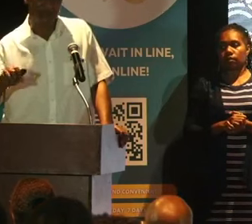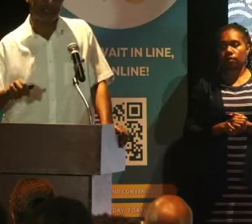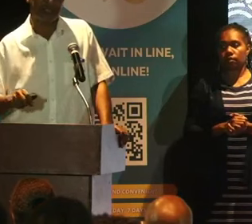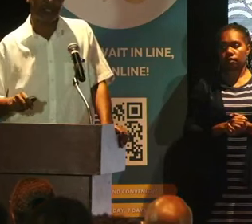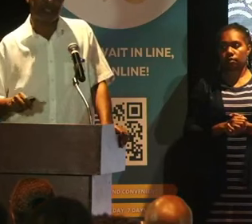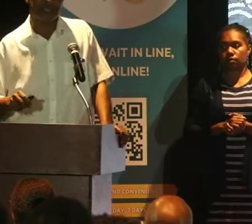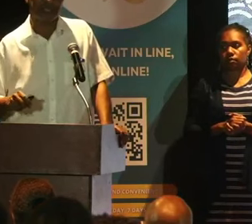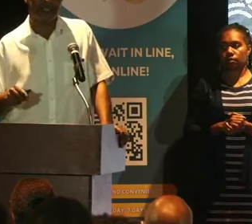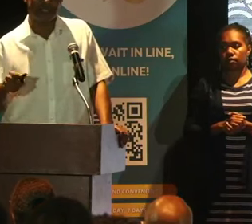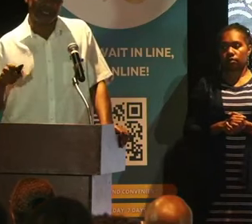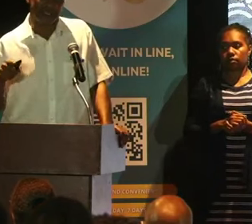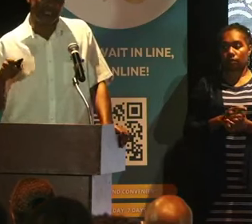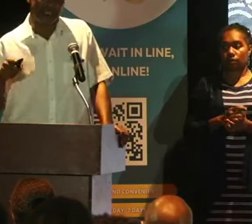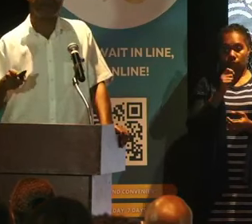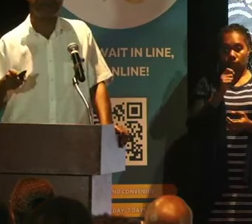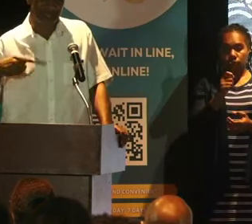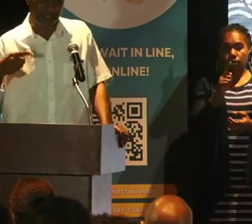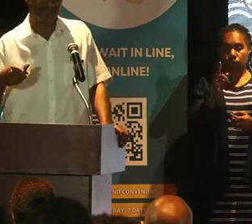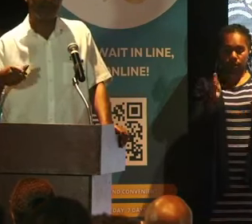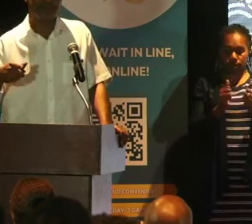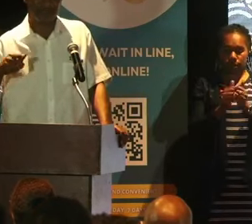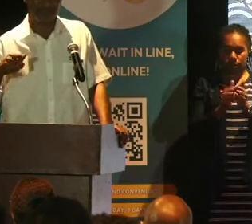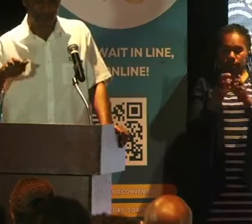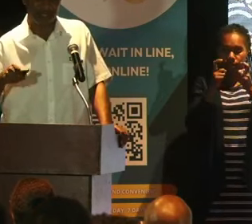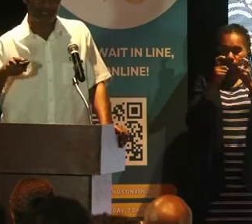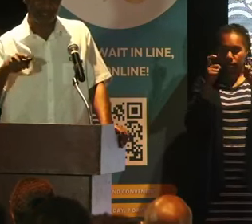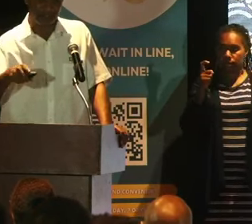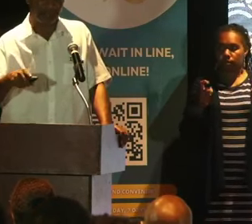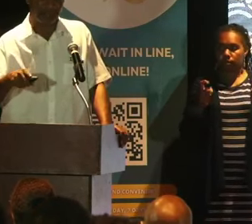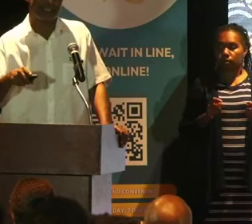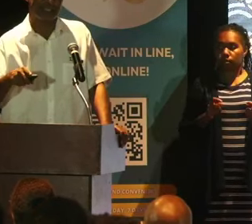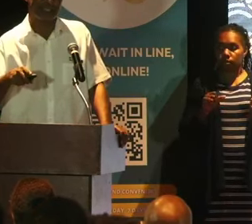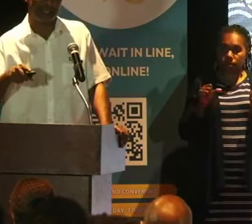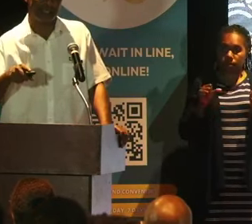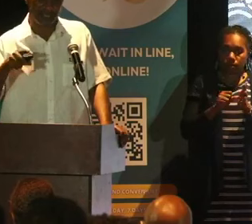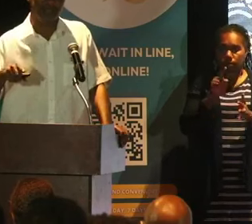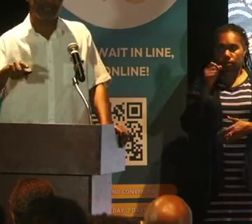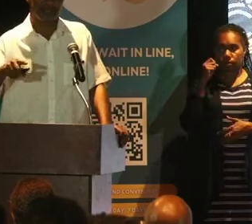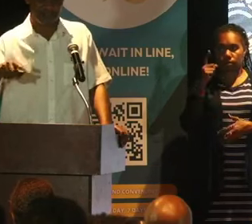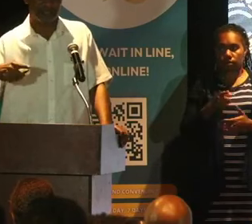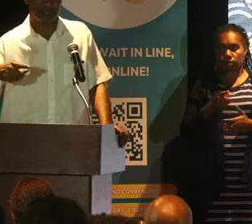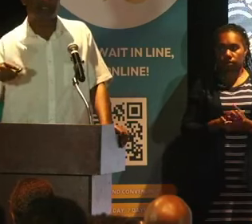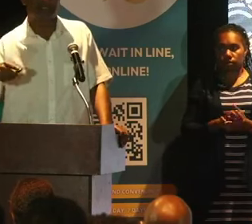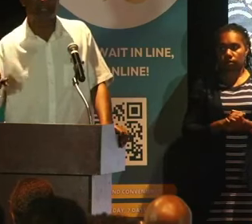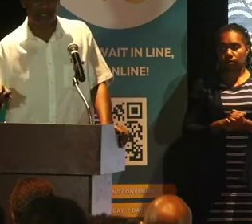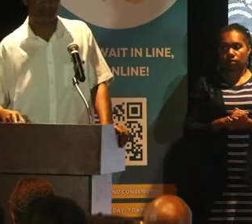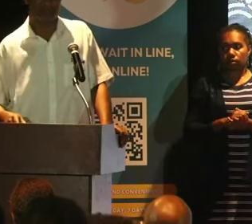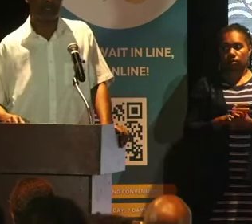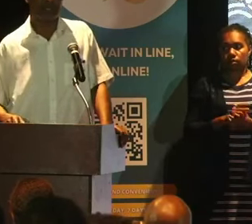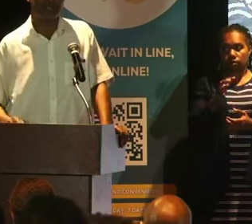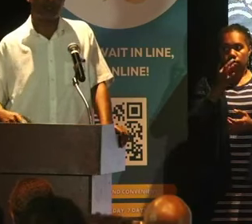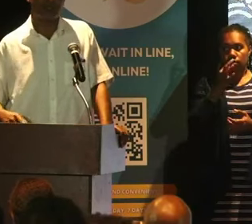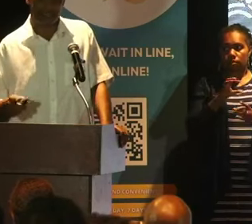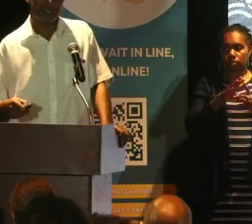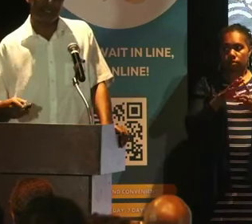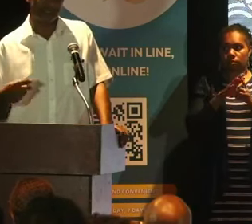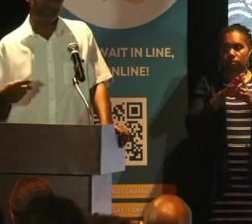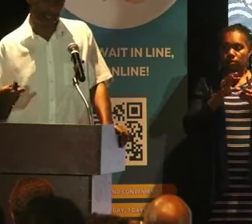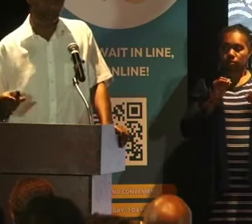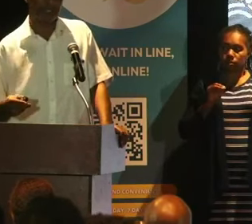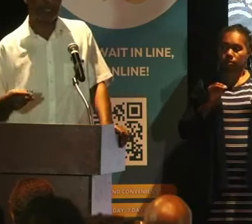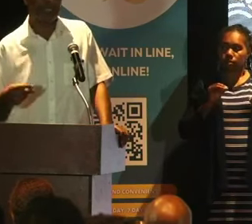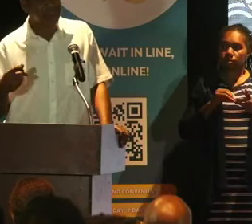not filled properly, the system will tell you to fill that part in, and it will tell you, give you an example. So online